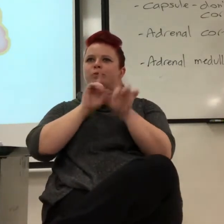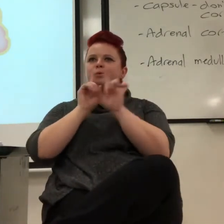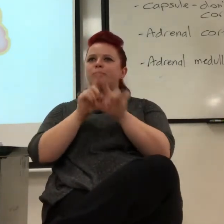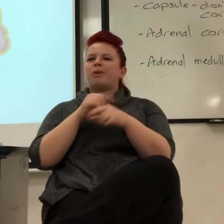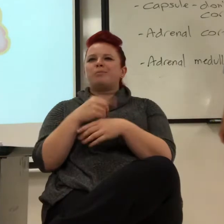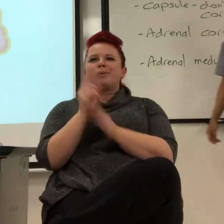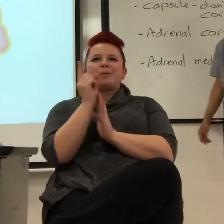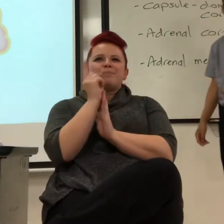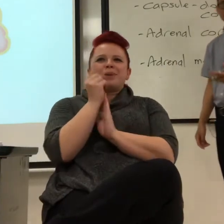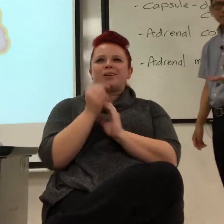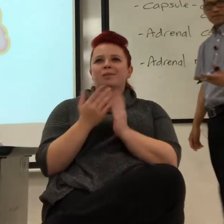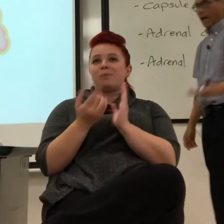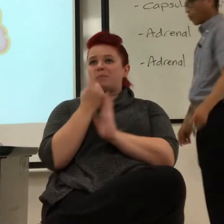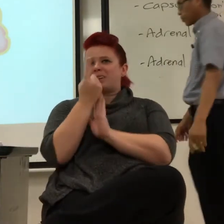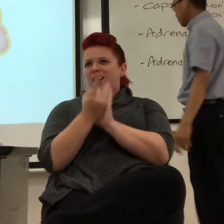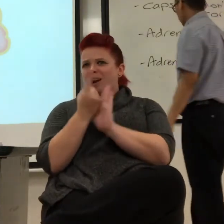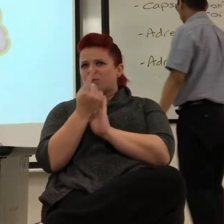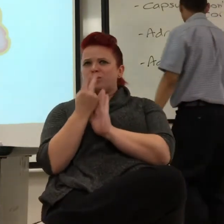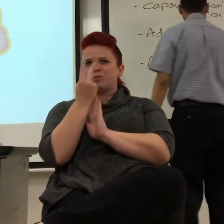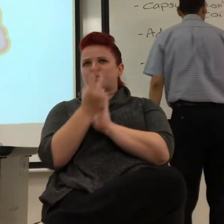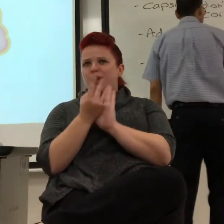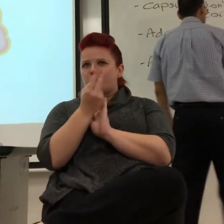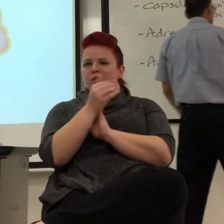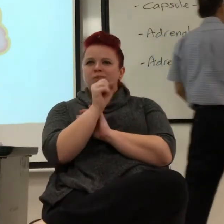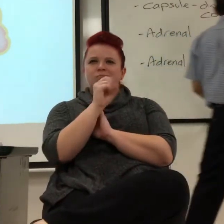maybe an hour or two, seconds, minutes, hours.